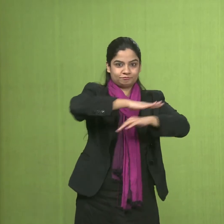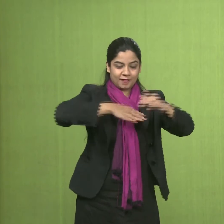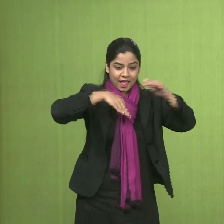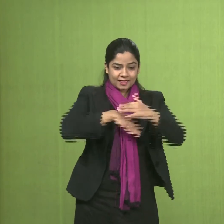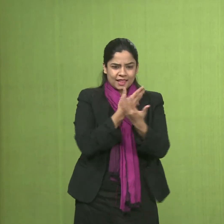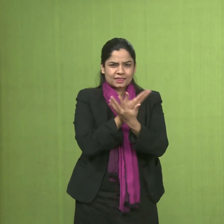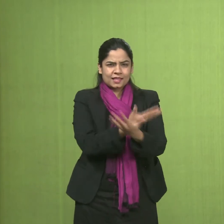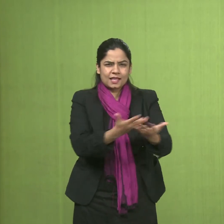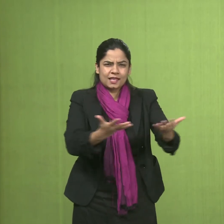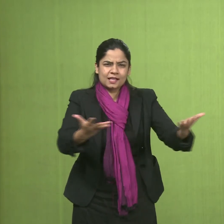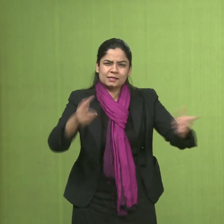Household equipments in the house.